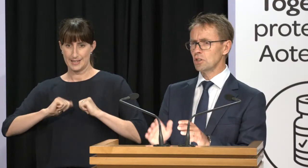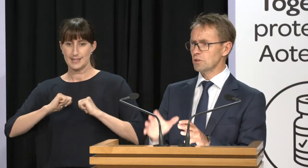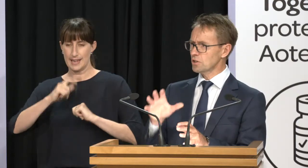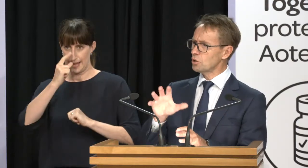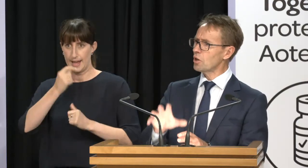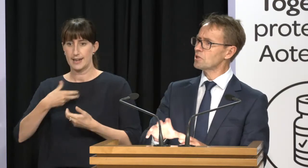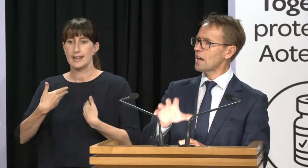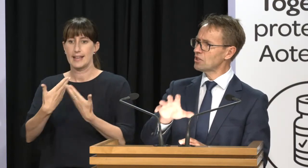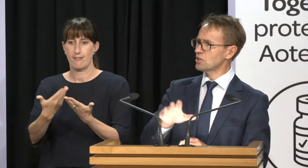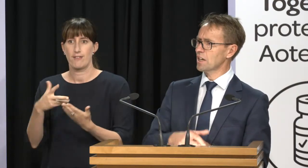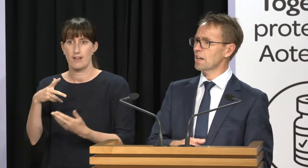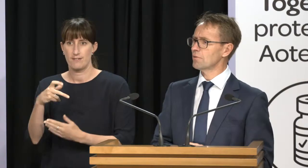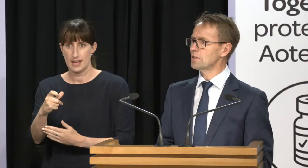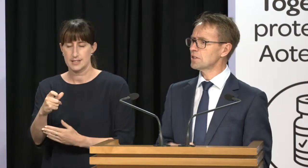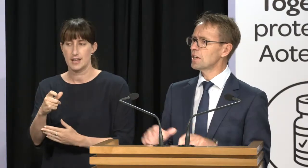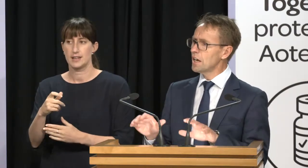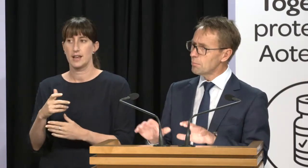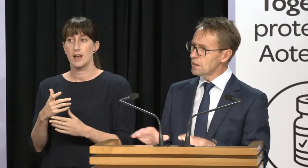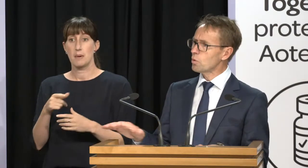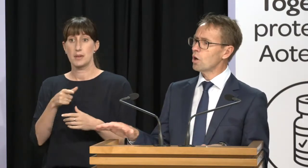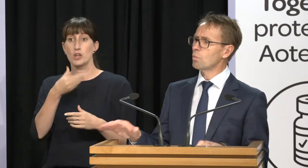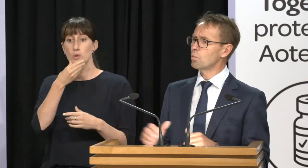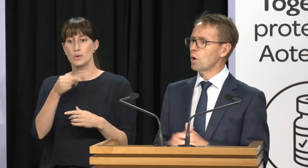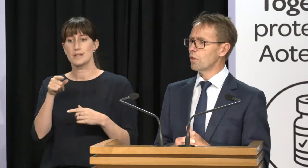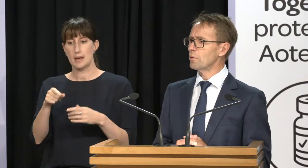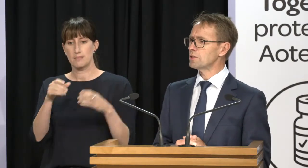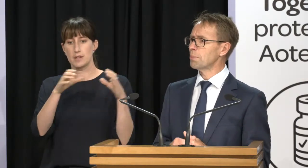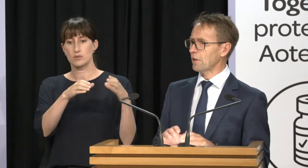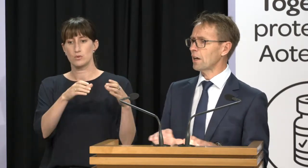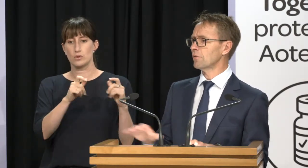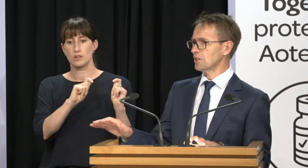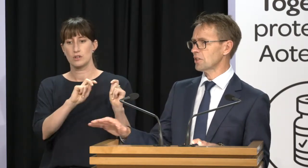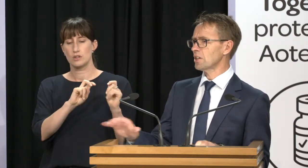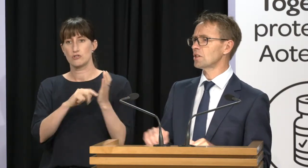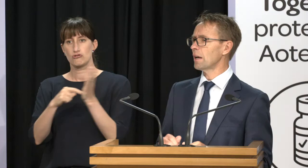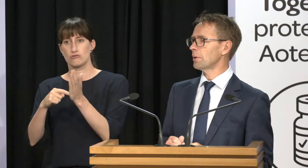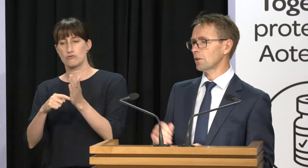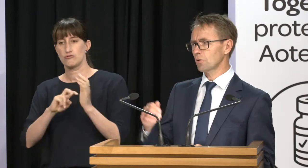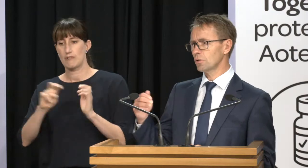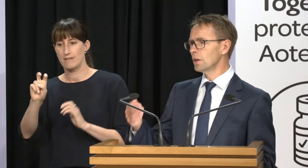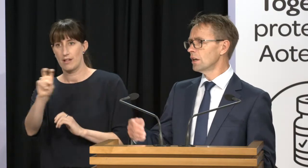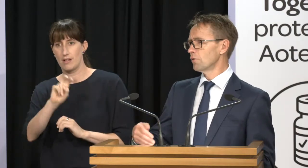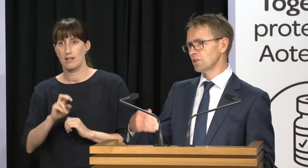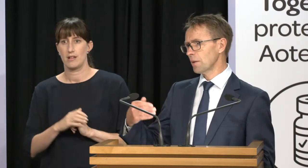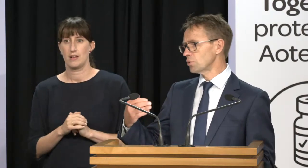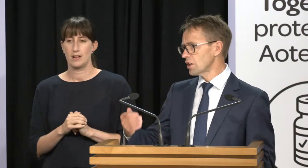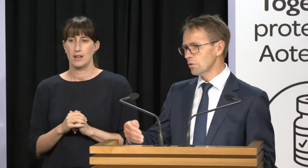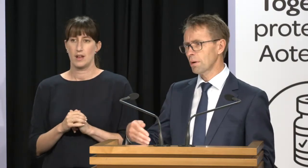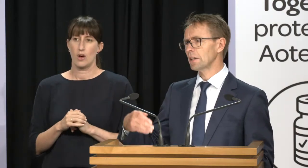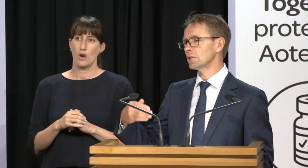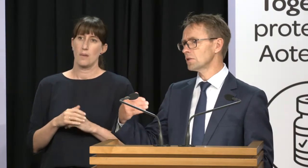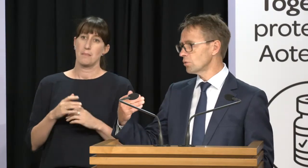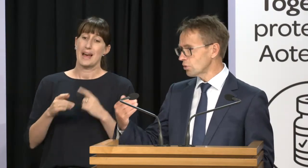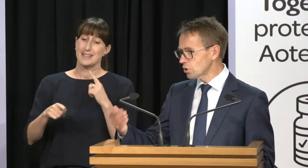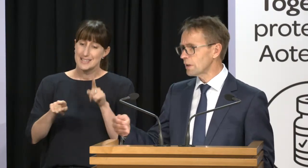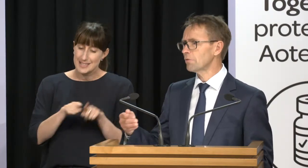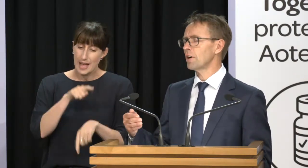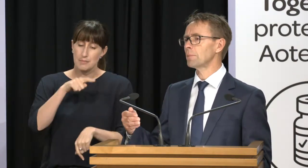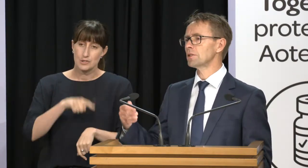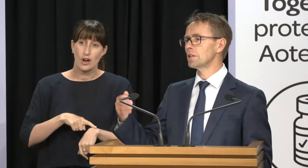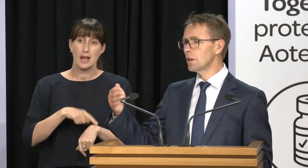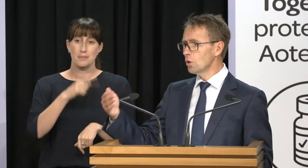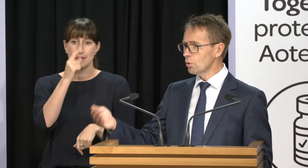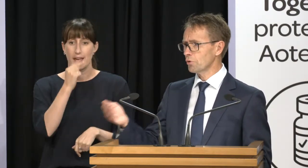in regions to do those larger scale events. Meanwhile, while there is background vaccination happening through, for example, general practice, or it could